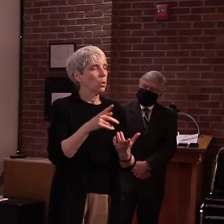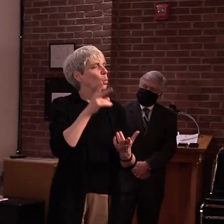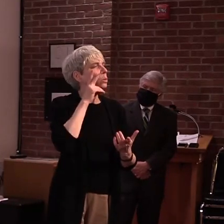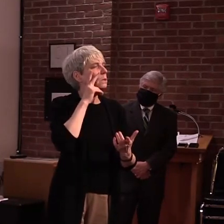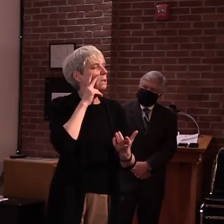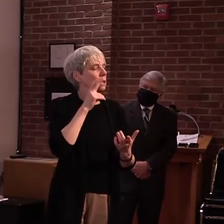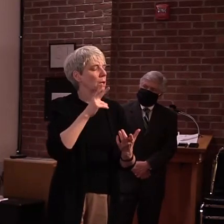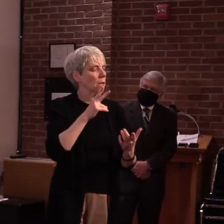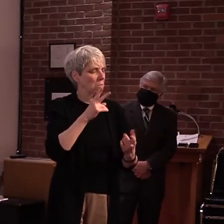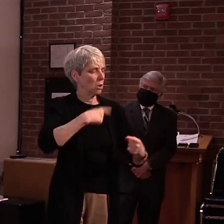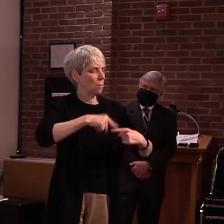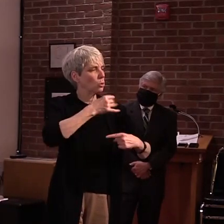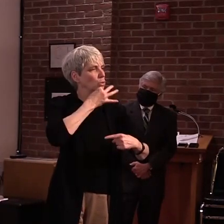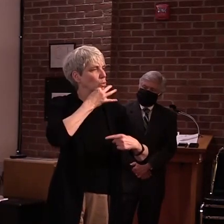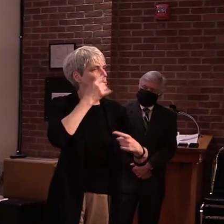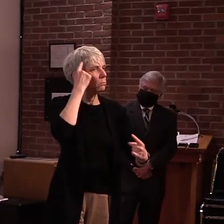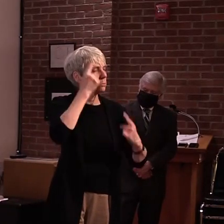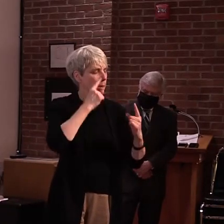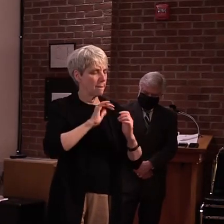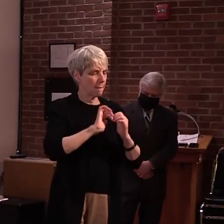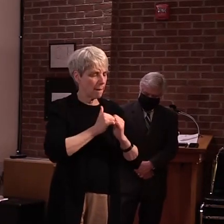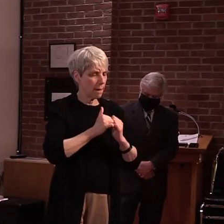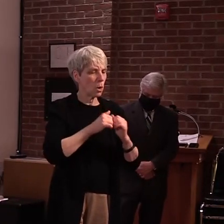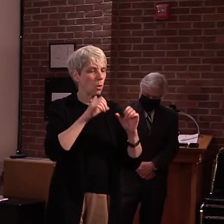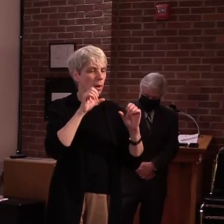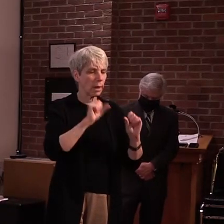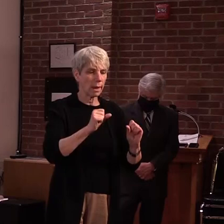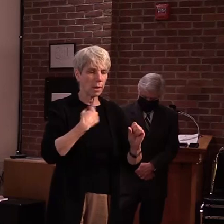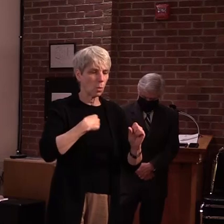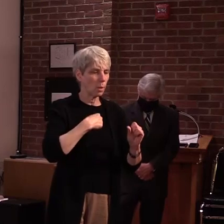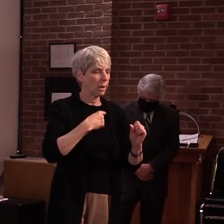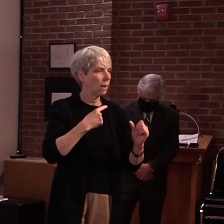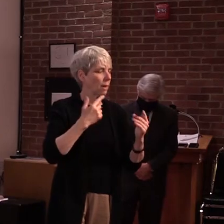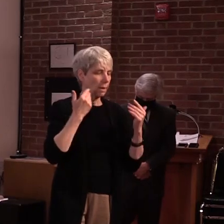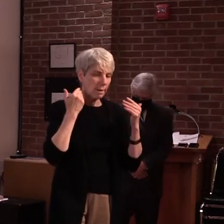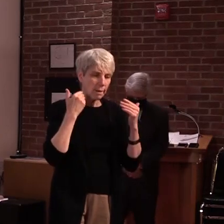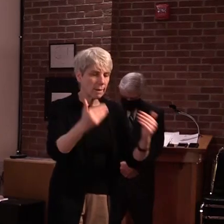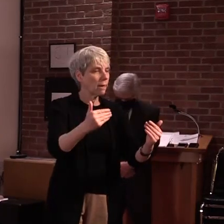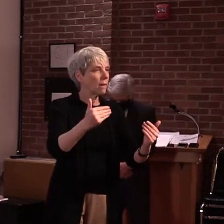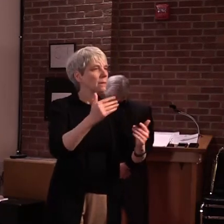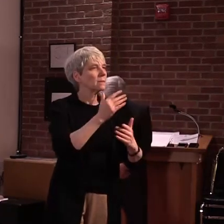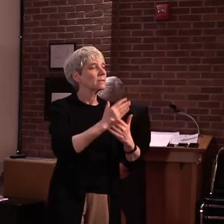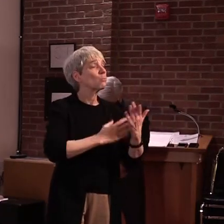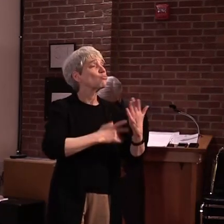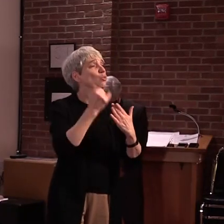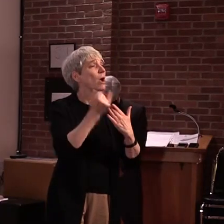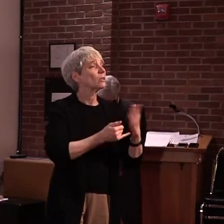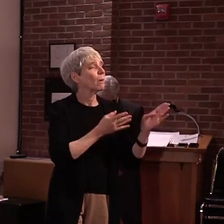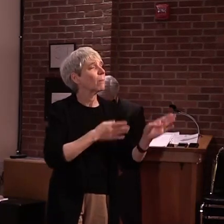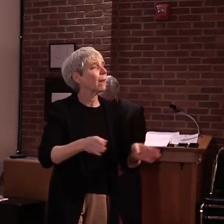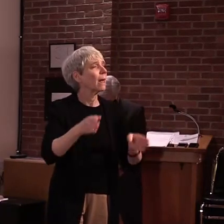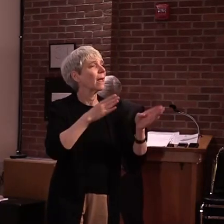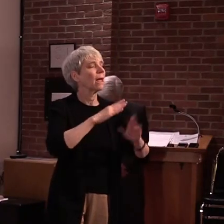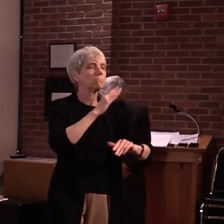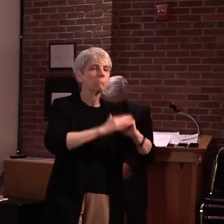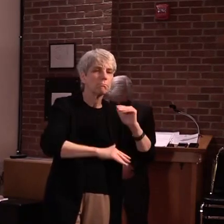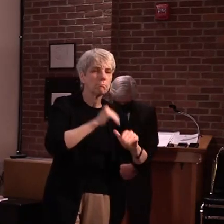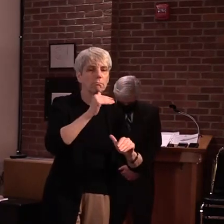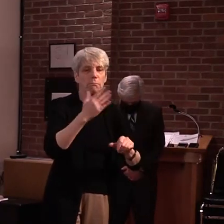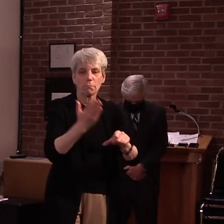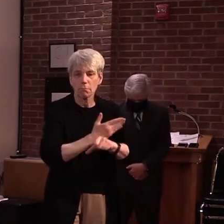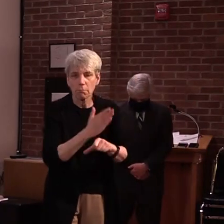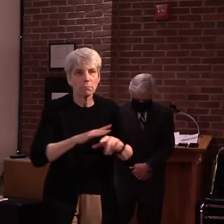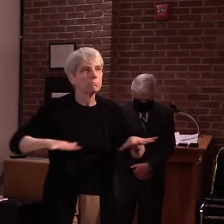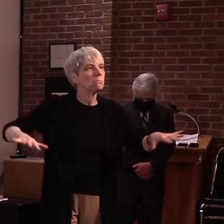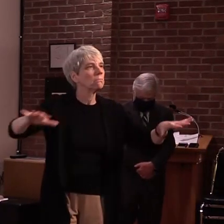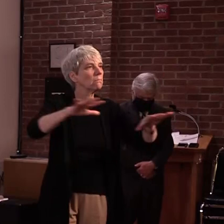see, we are contemplating how can we put projects fast forward some projects with everyone on board so that